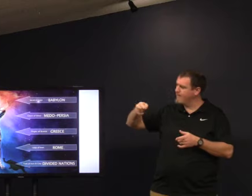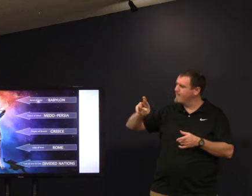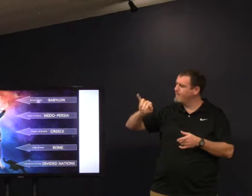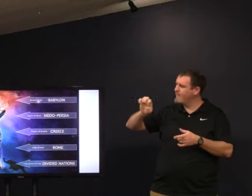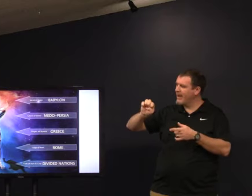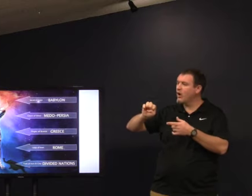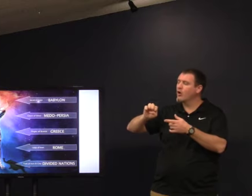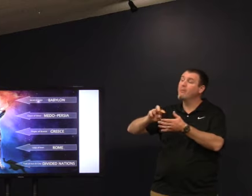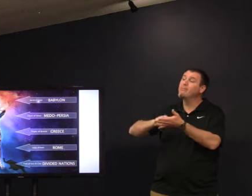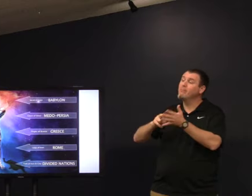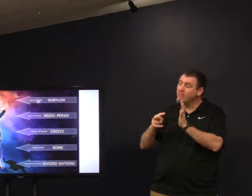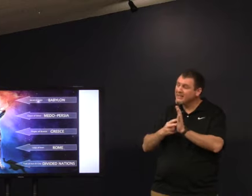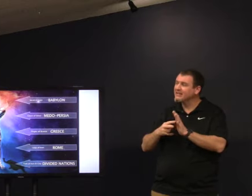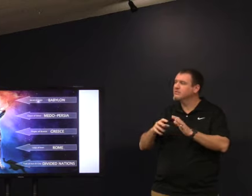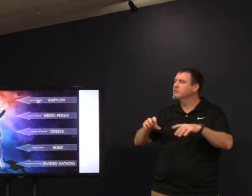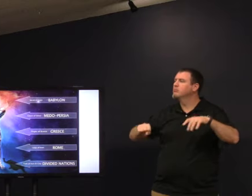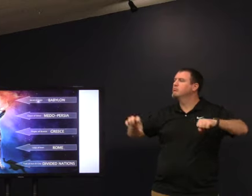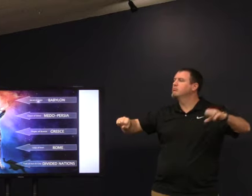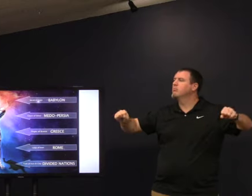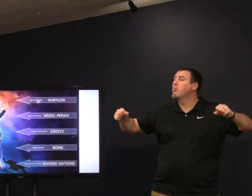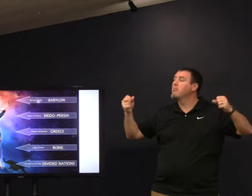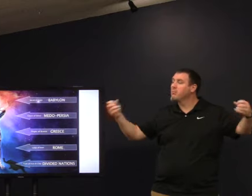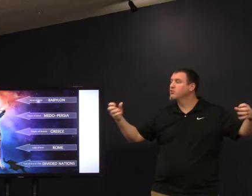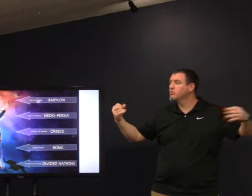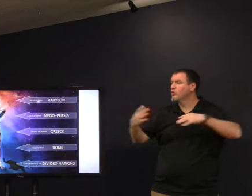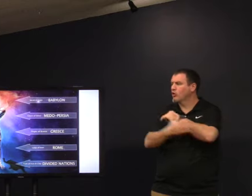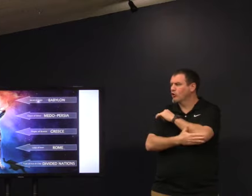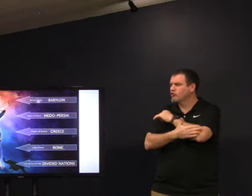The word empire means